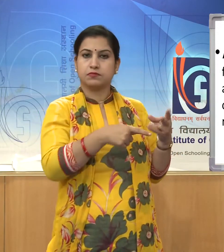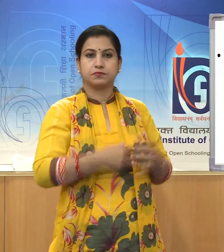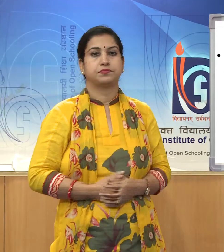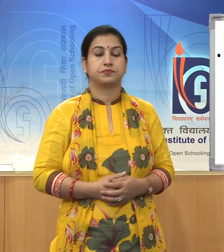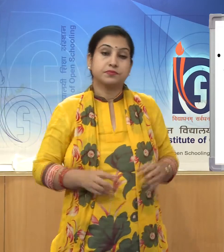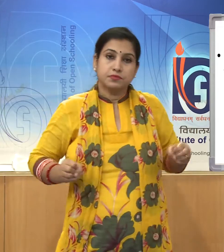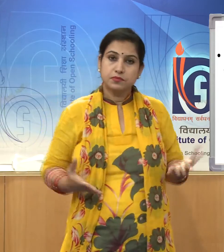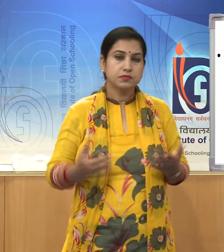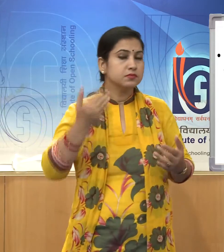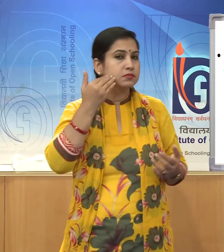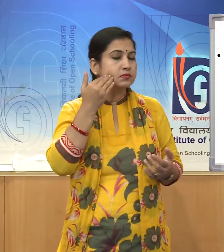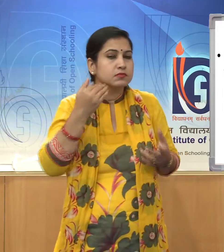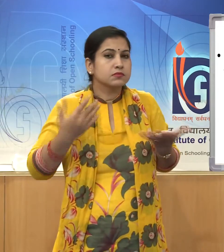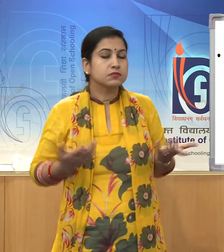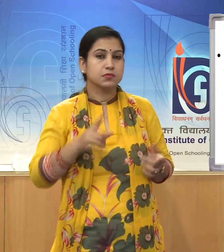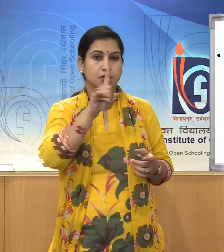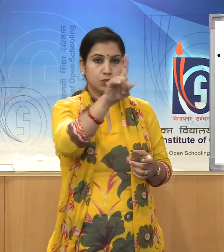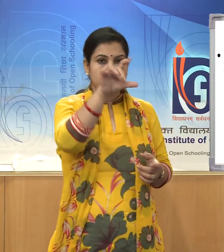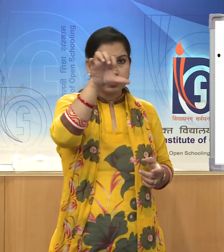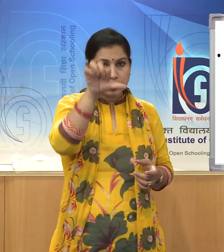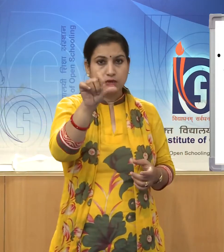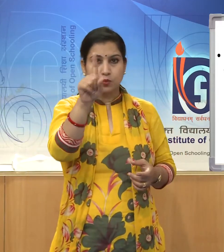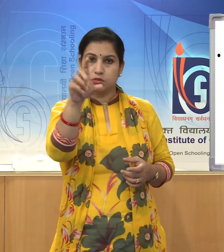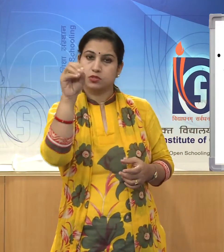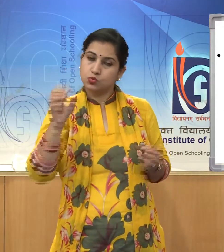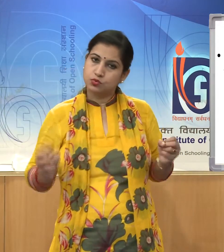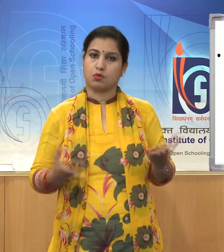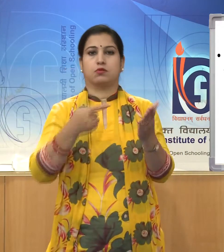It started in the year 1910.